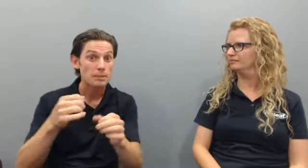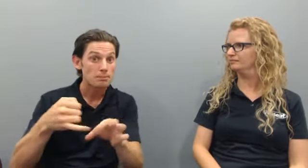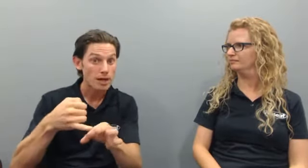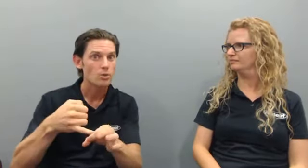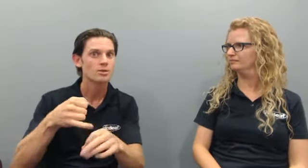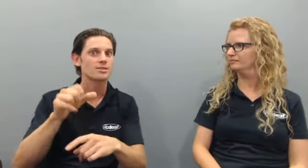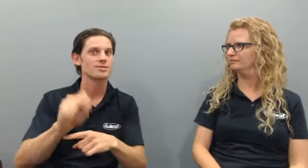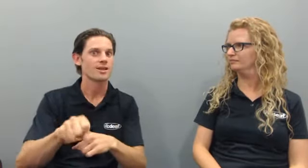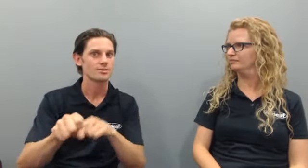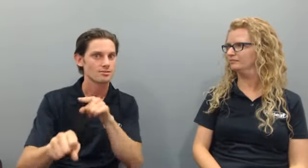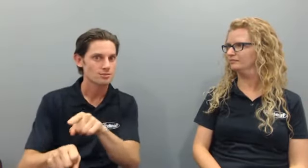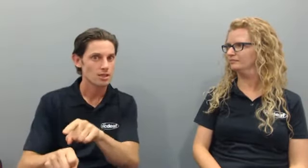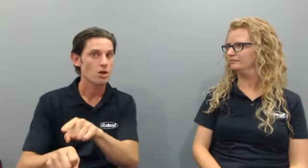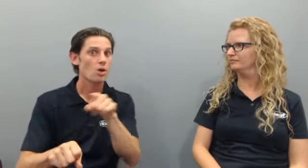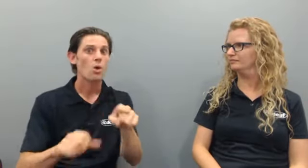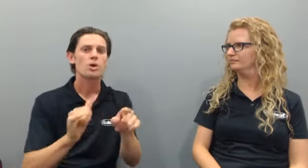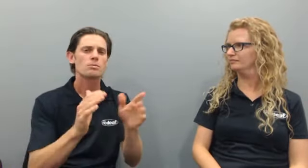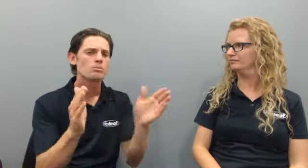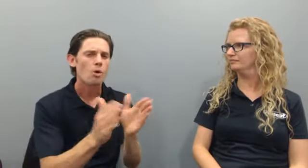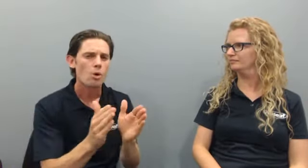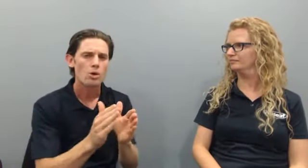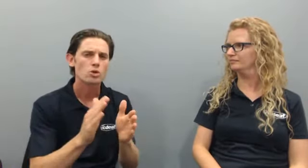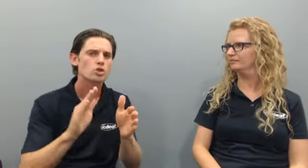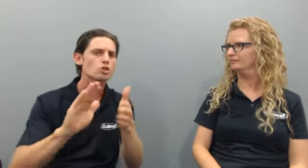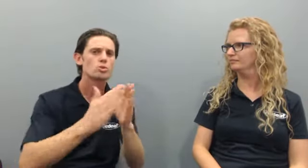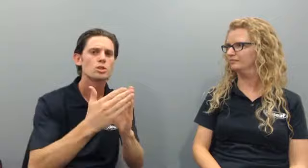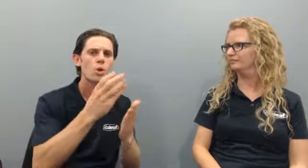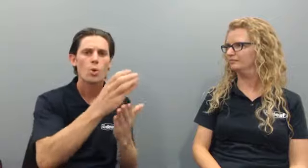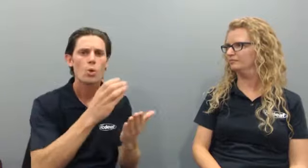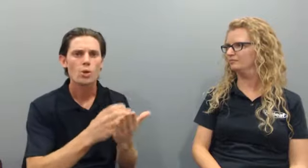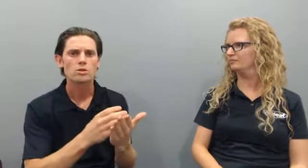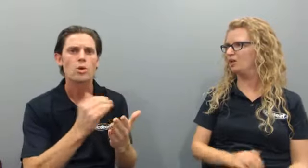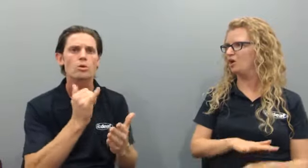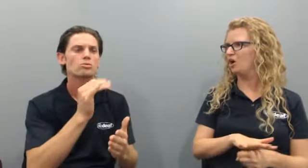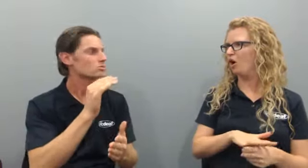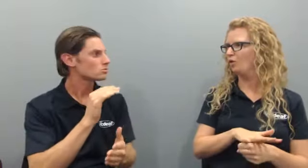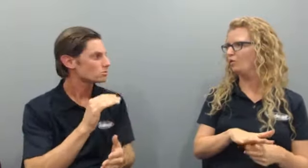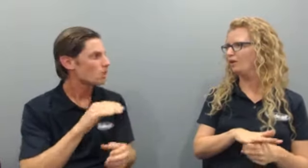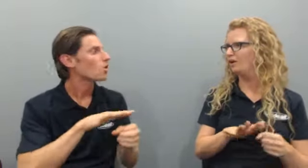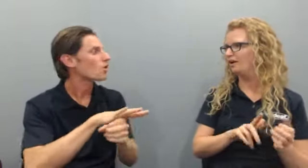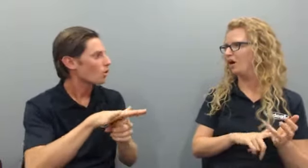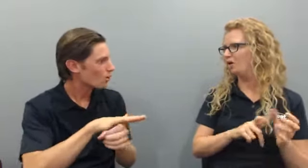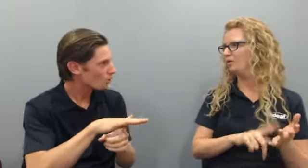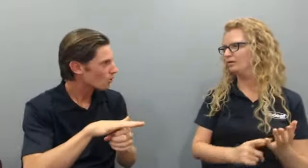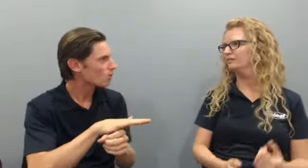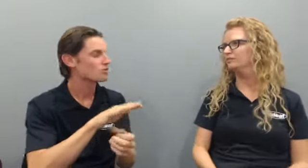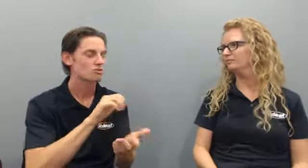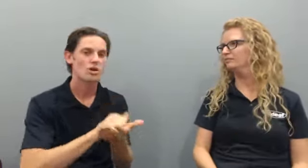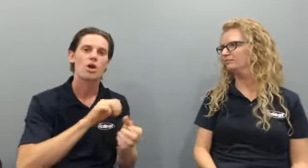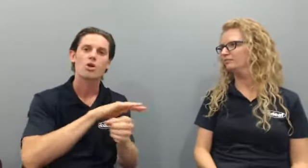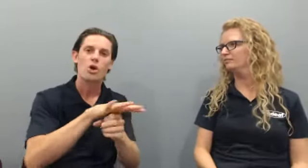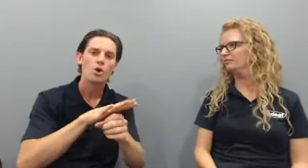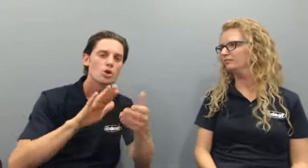hospitals. But for private medical appointments, then yes, you can use interpreters using the NDIS, or local community